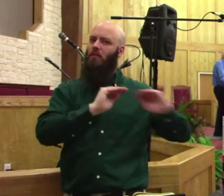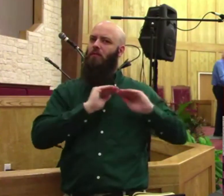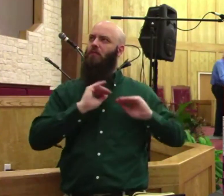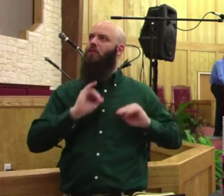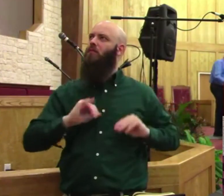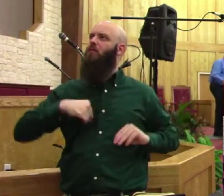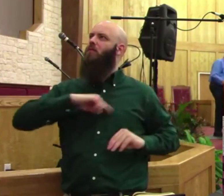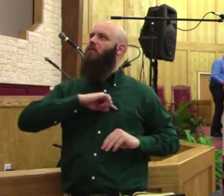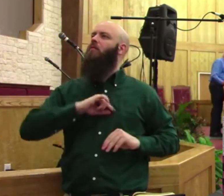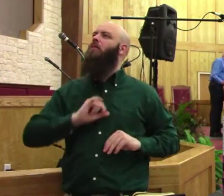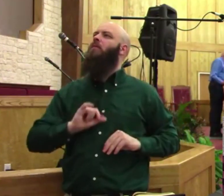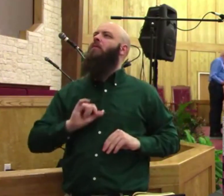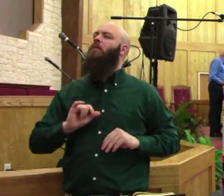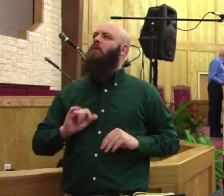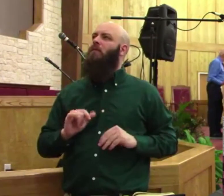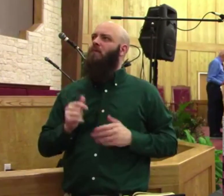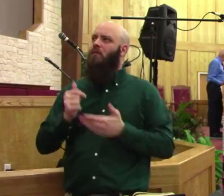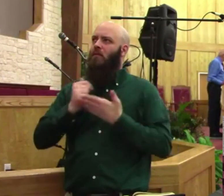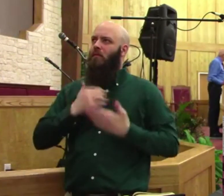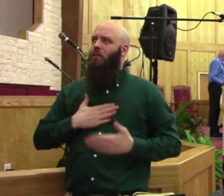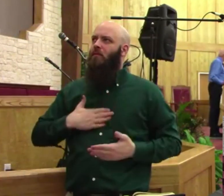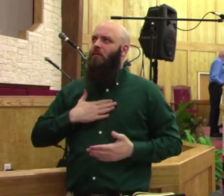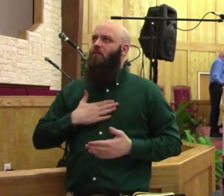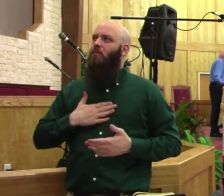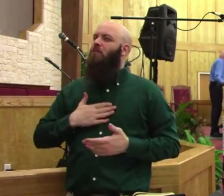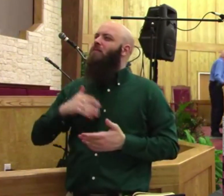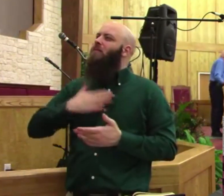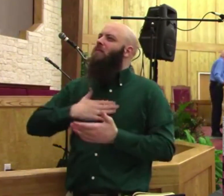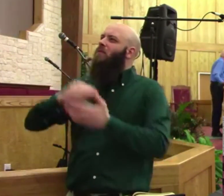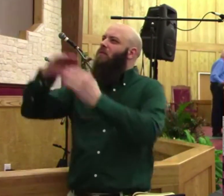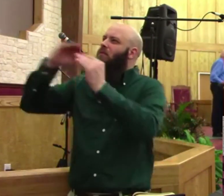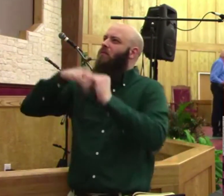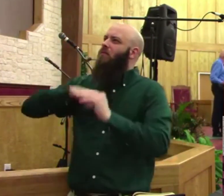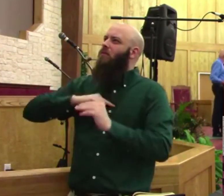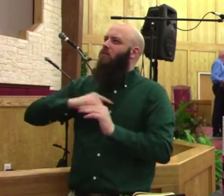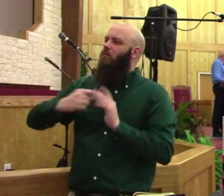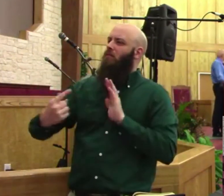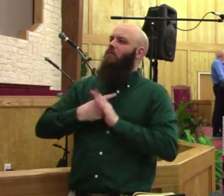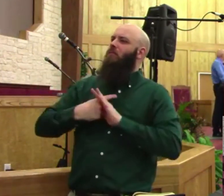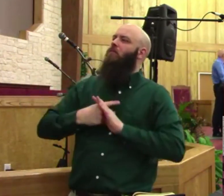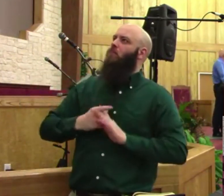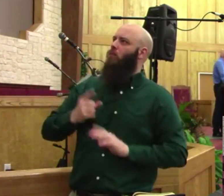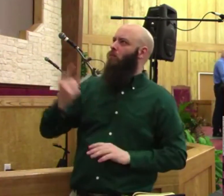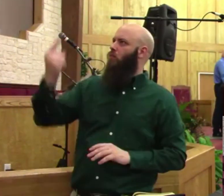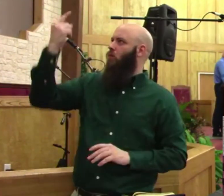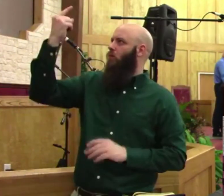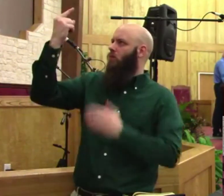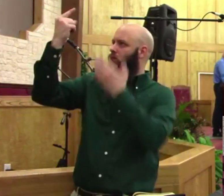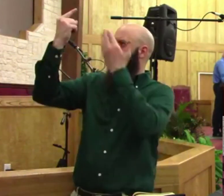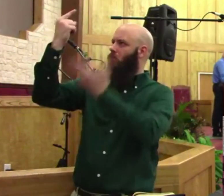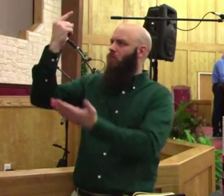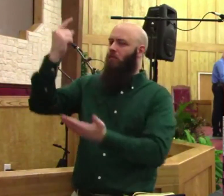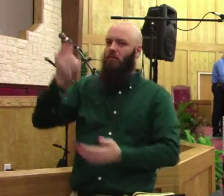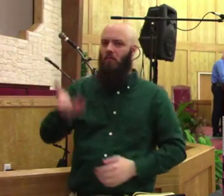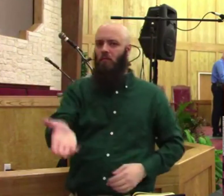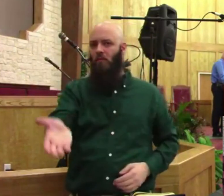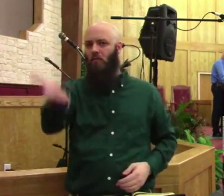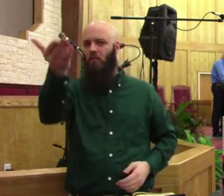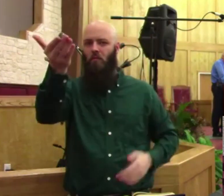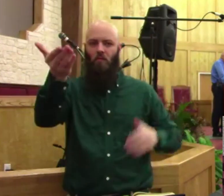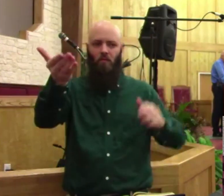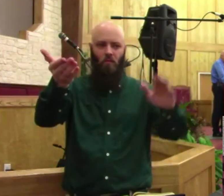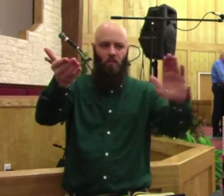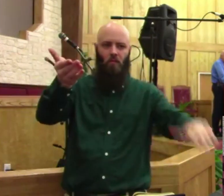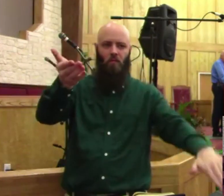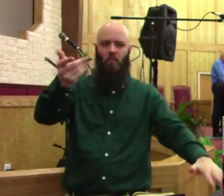Teach us that you are the one who puts down, who